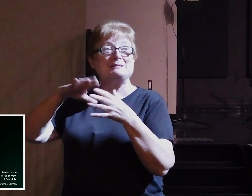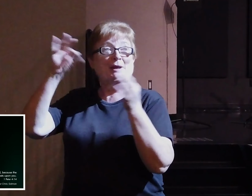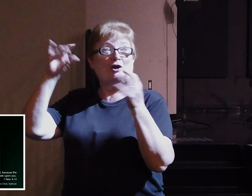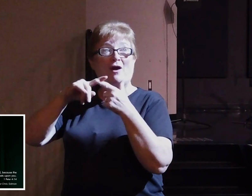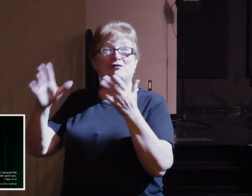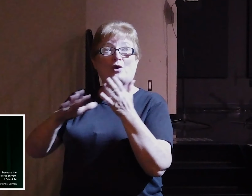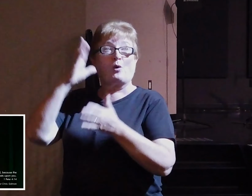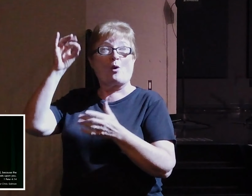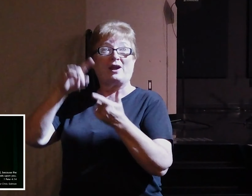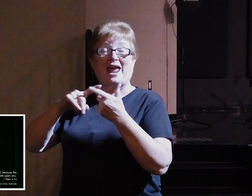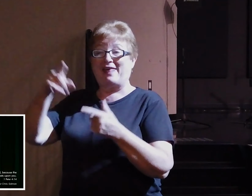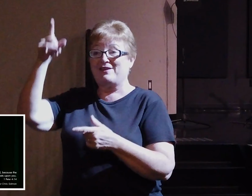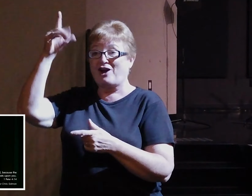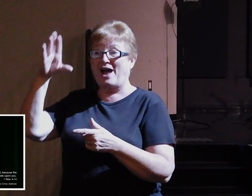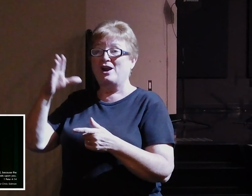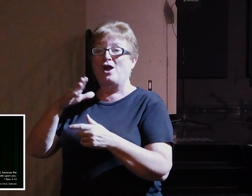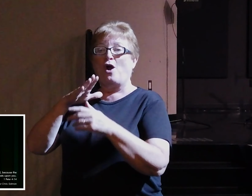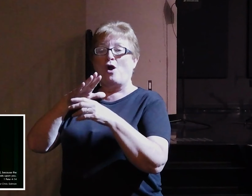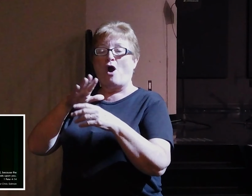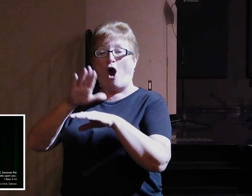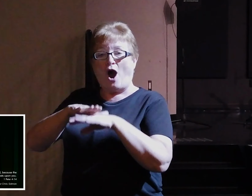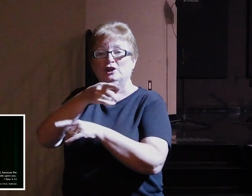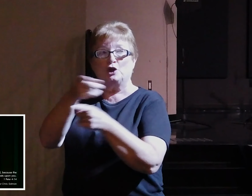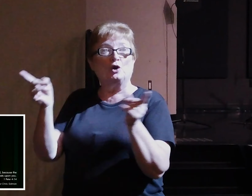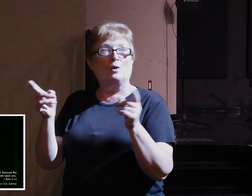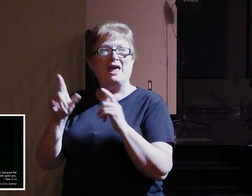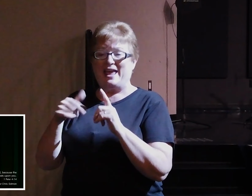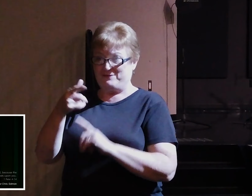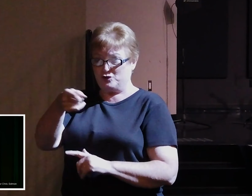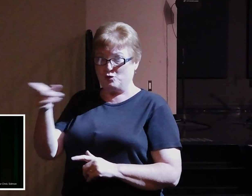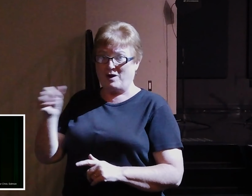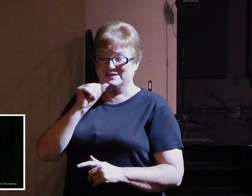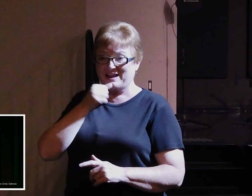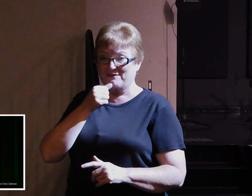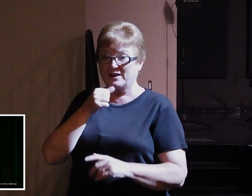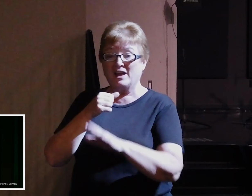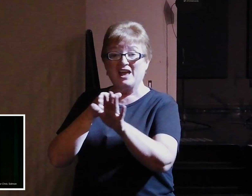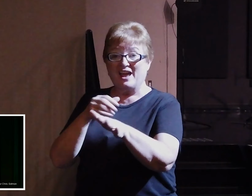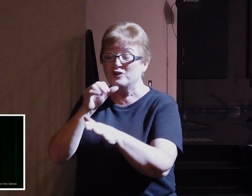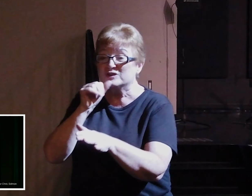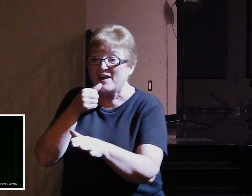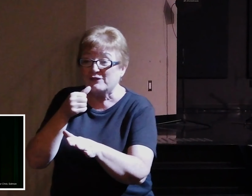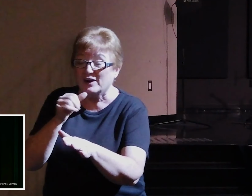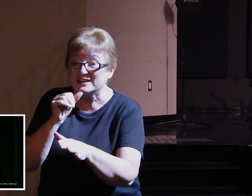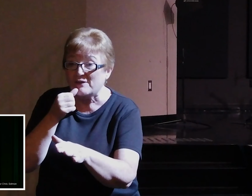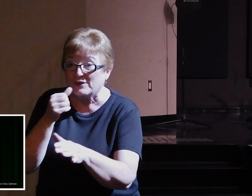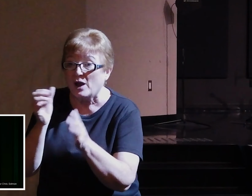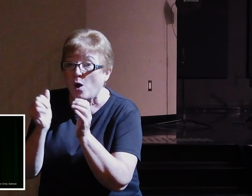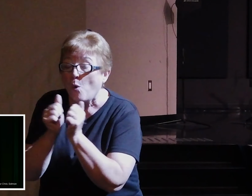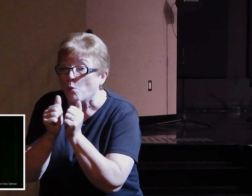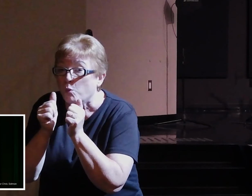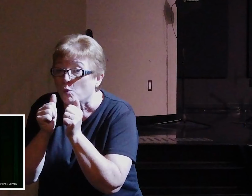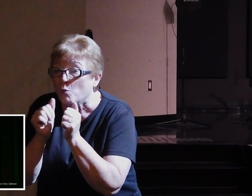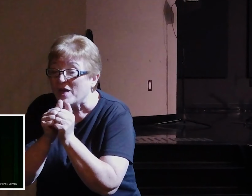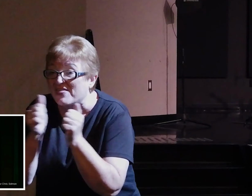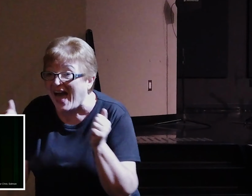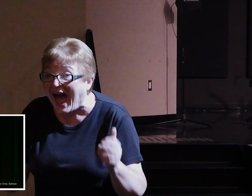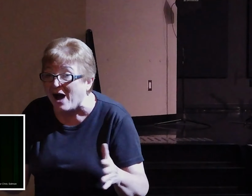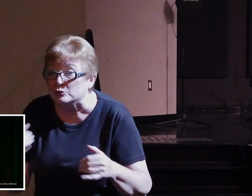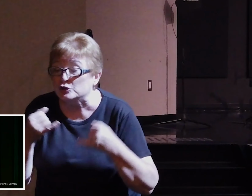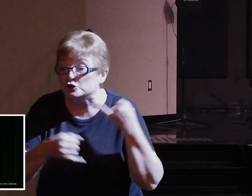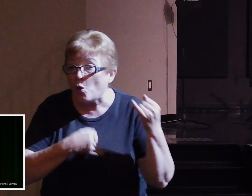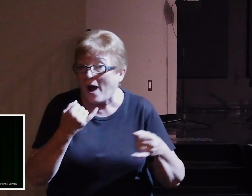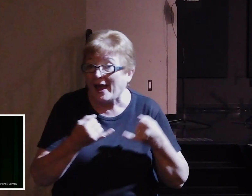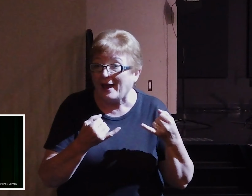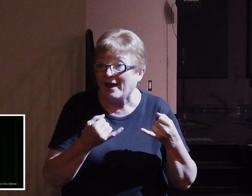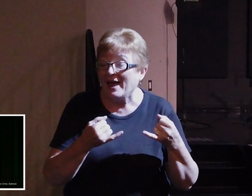rests upon you. If you are suffering for Jesus without joy, you're missing it. You're missing